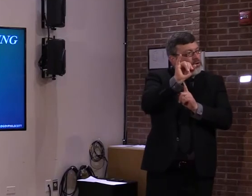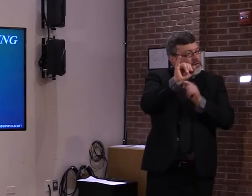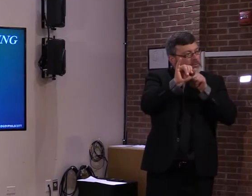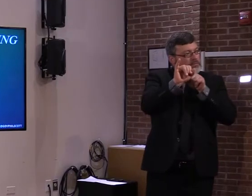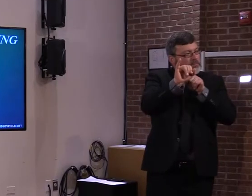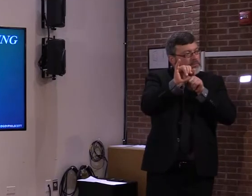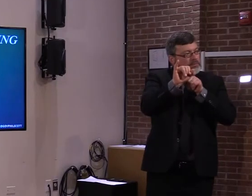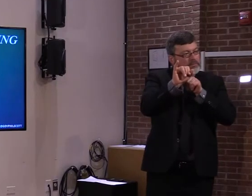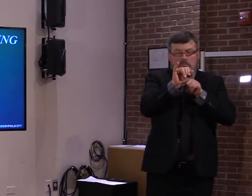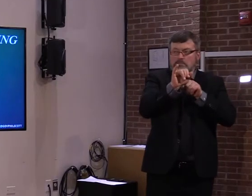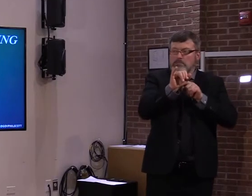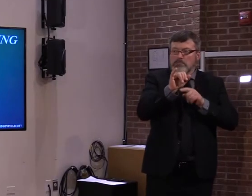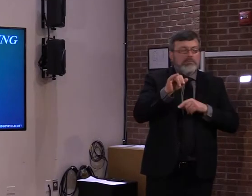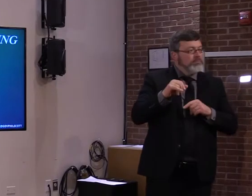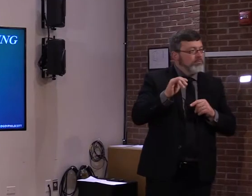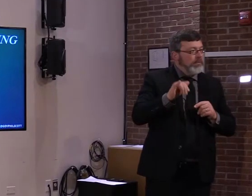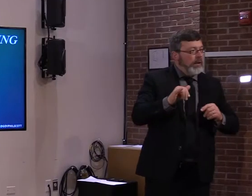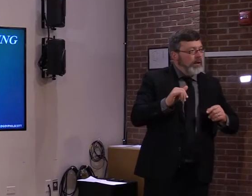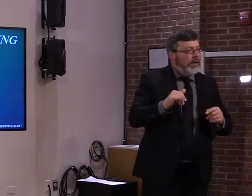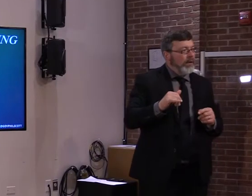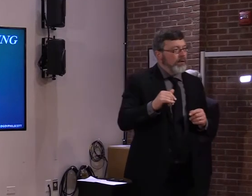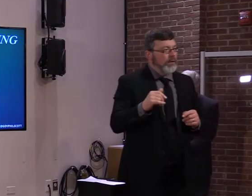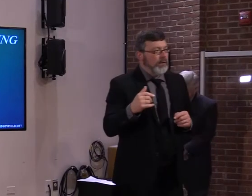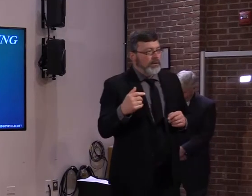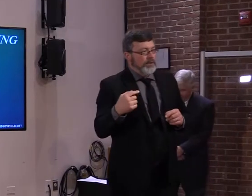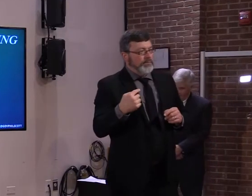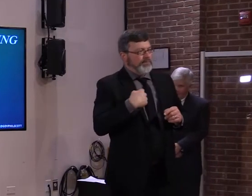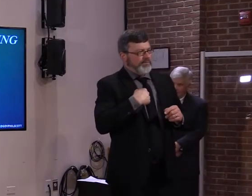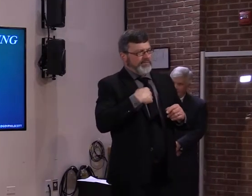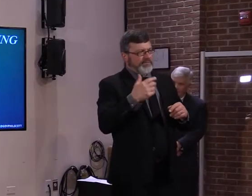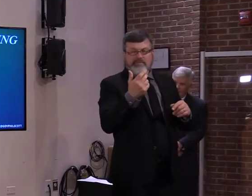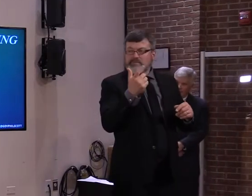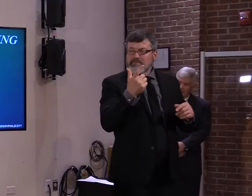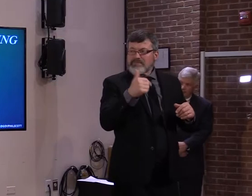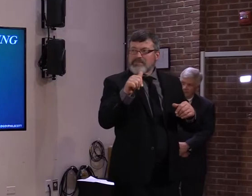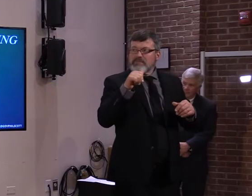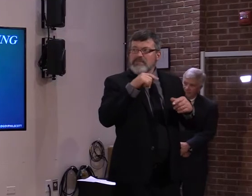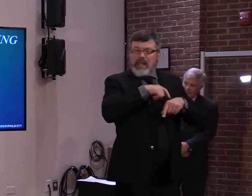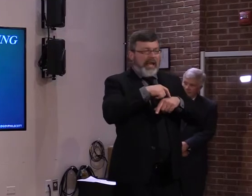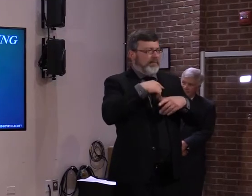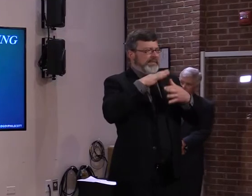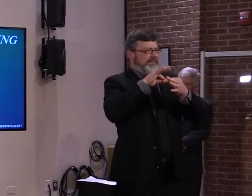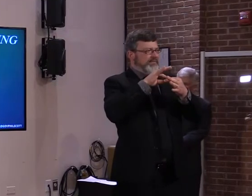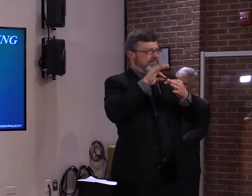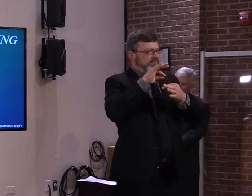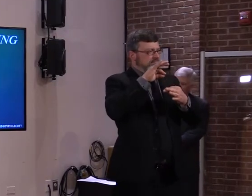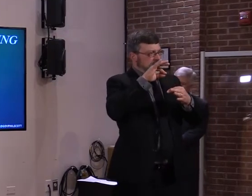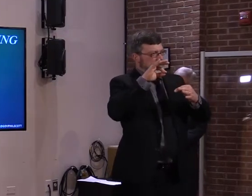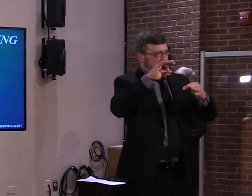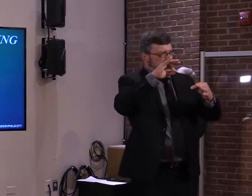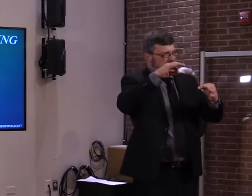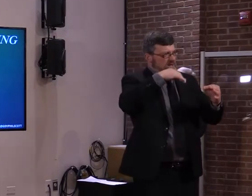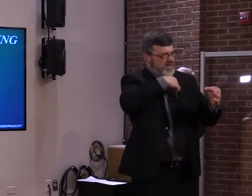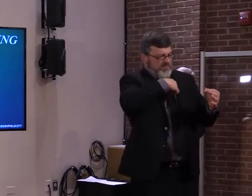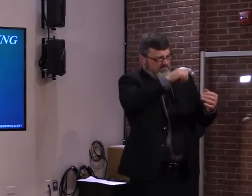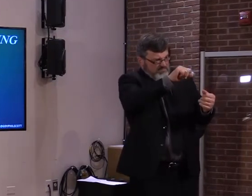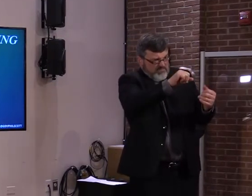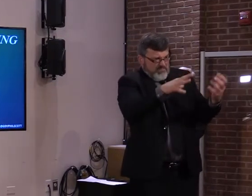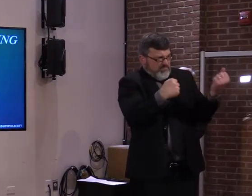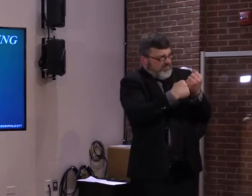can reduce rates of any sort, I'm in favor of. So I'll let Mike Pichek answer the